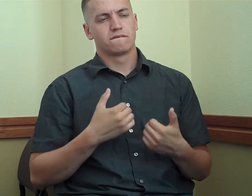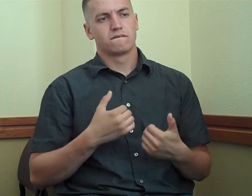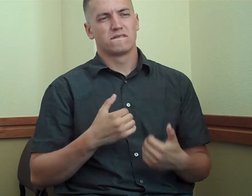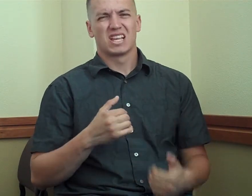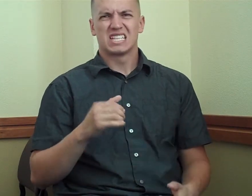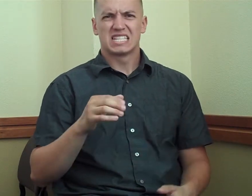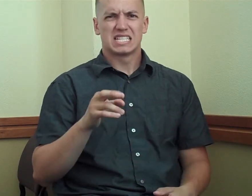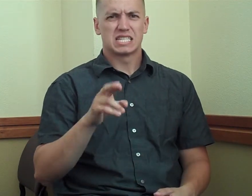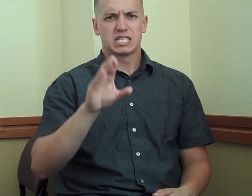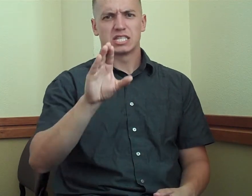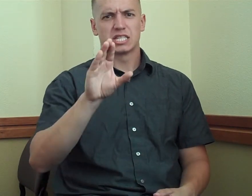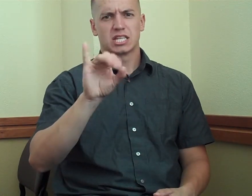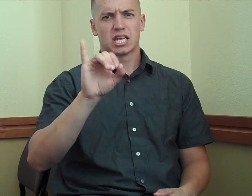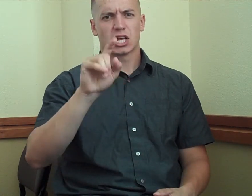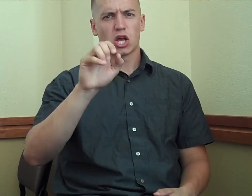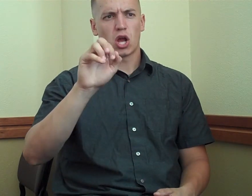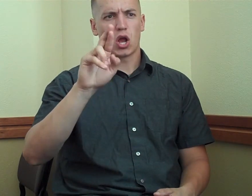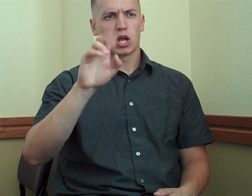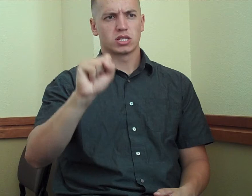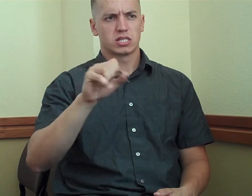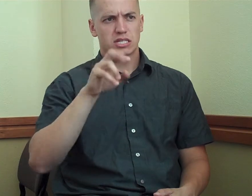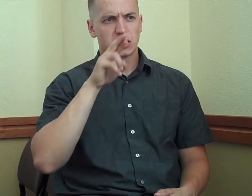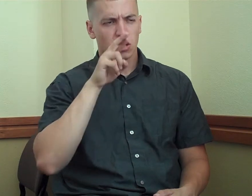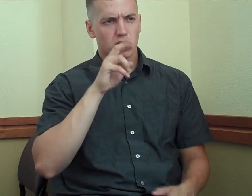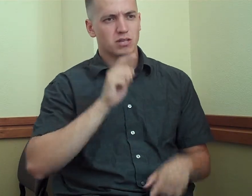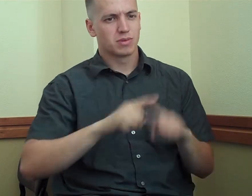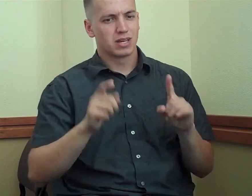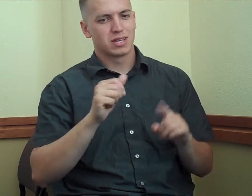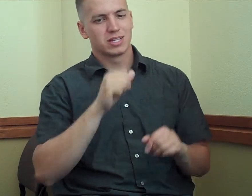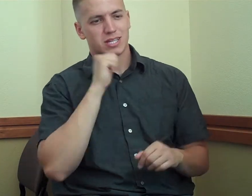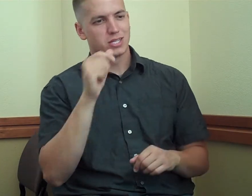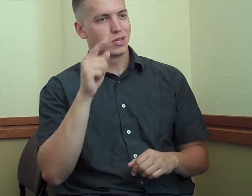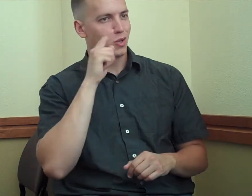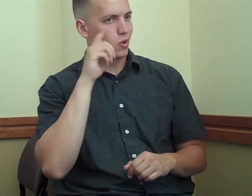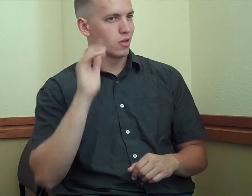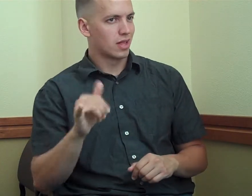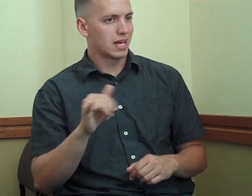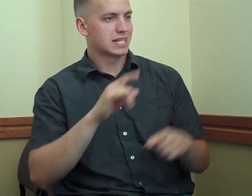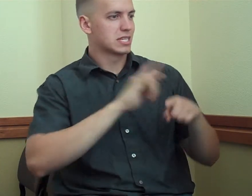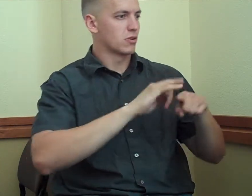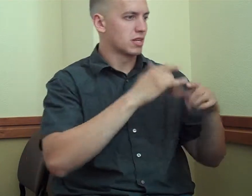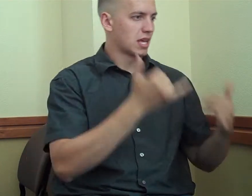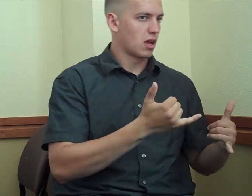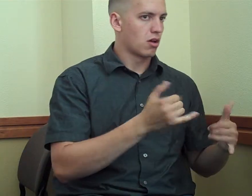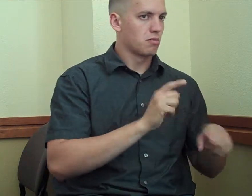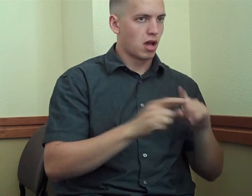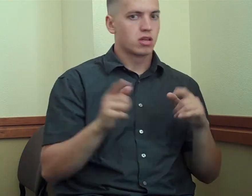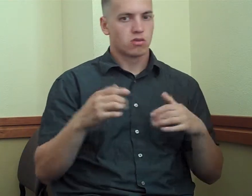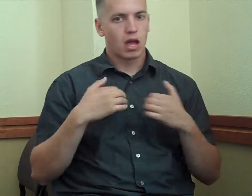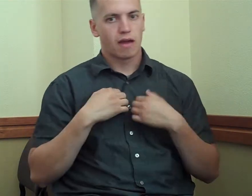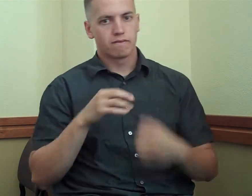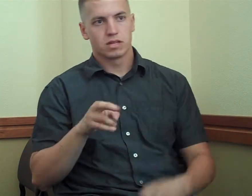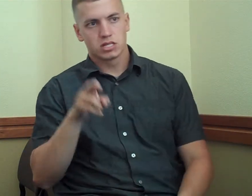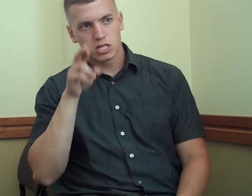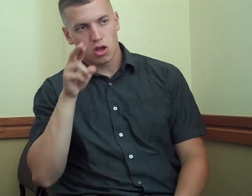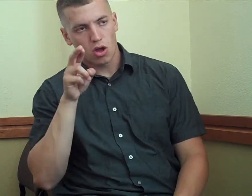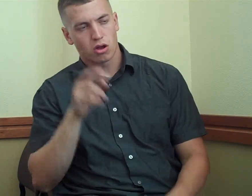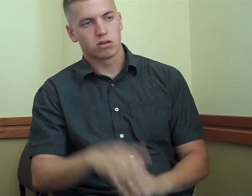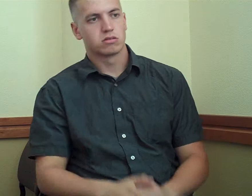cigars, but it's not. It doesn't look like cigarettes now. But they had cigars. They put fire on it just like cigarettes. Okay,